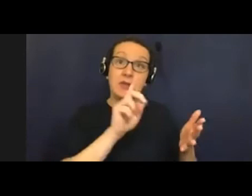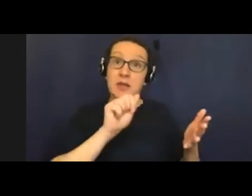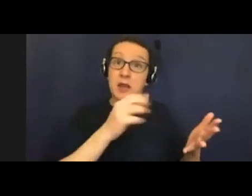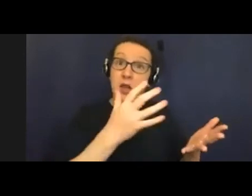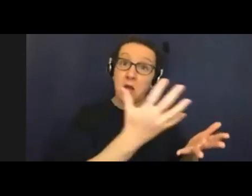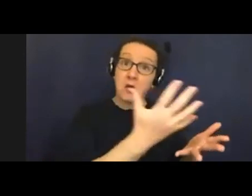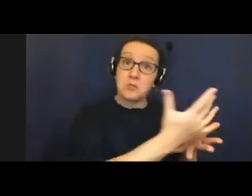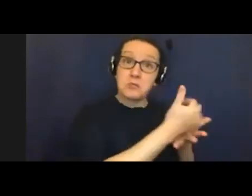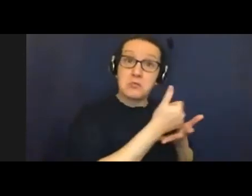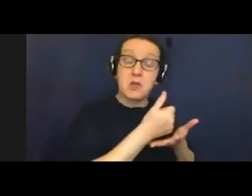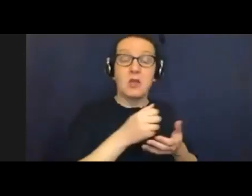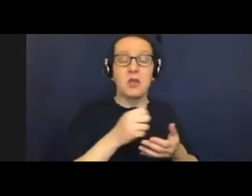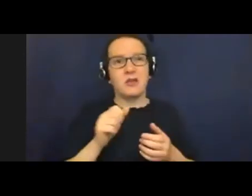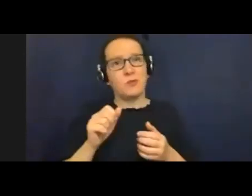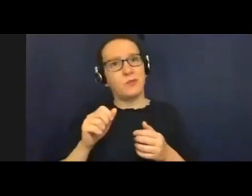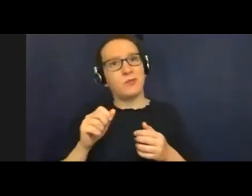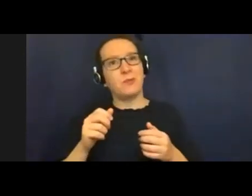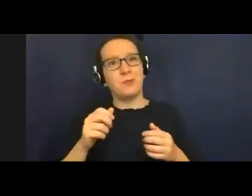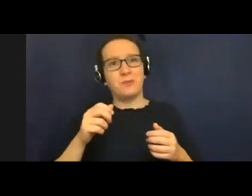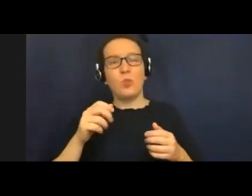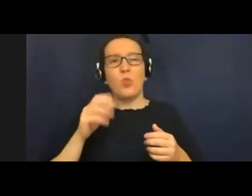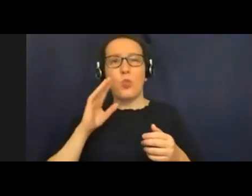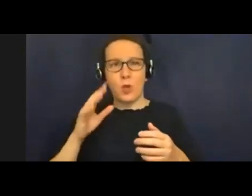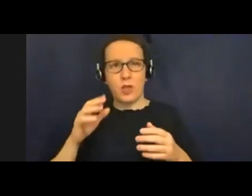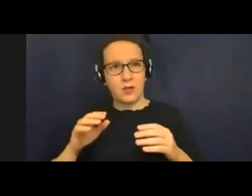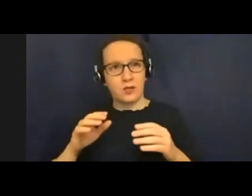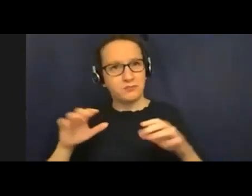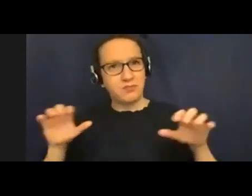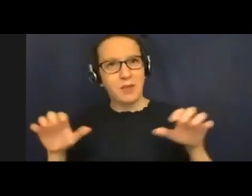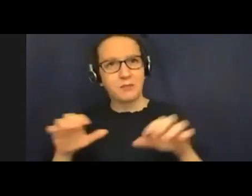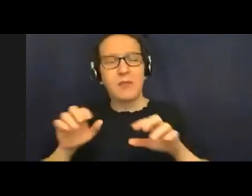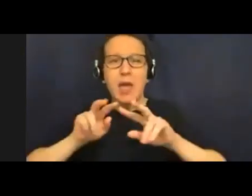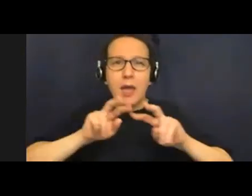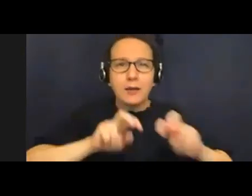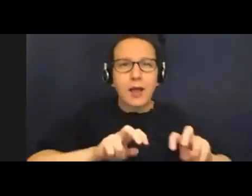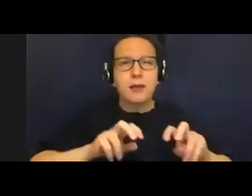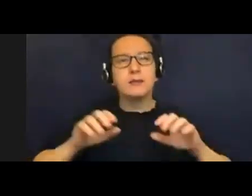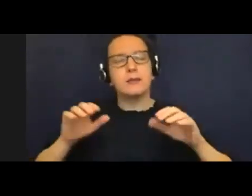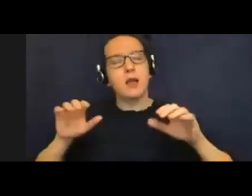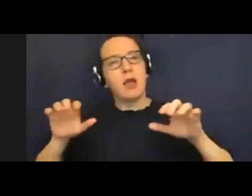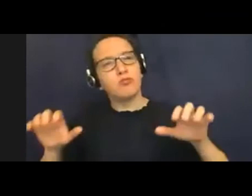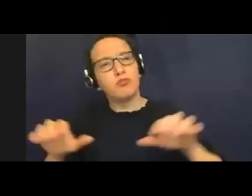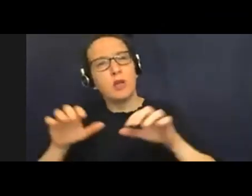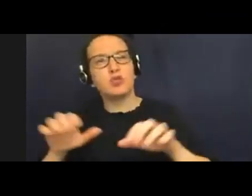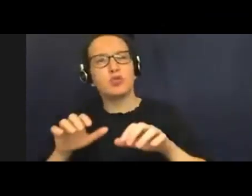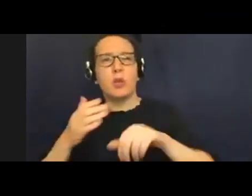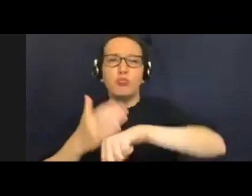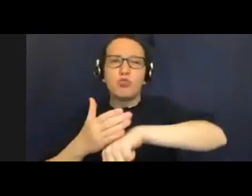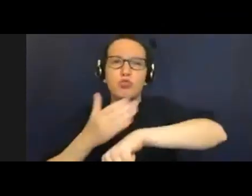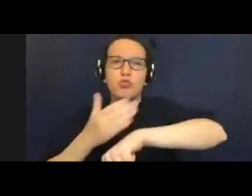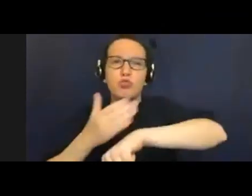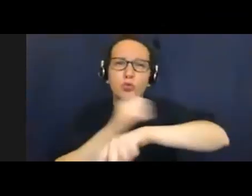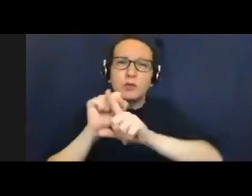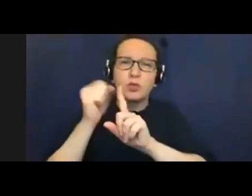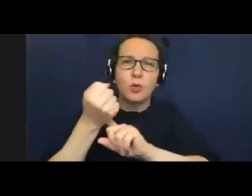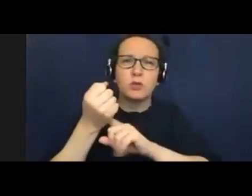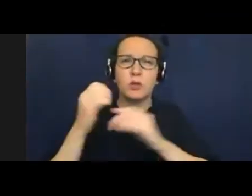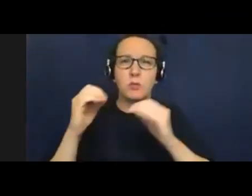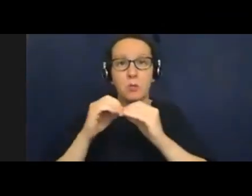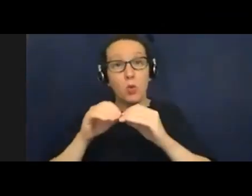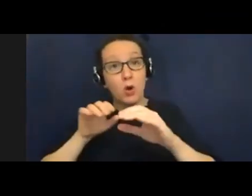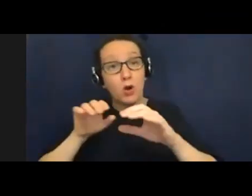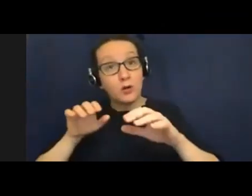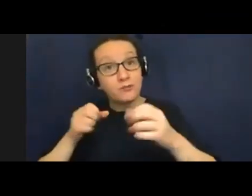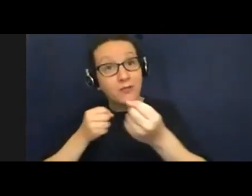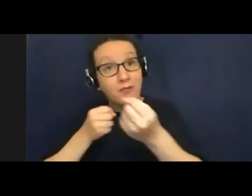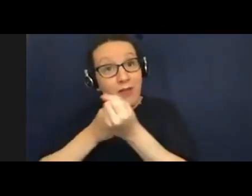action forward to improve the situation, to advocate and to be active in this